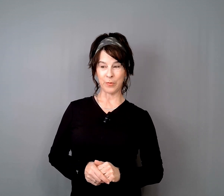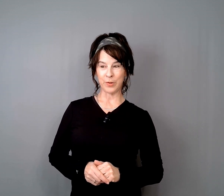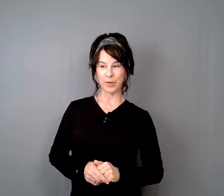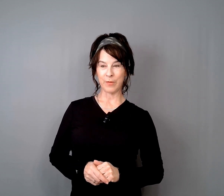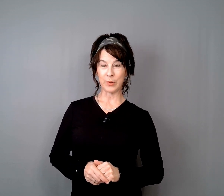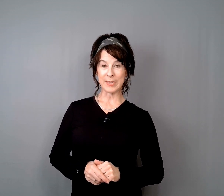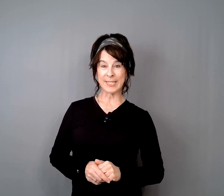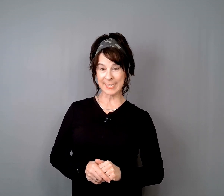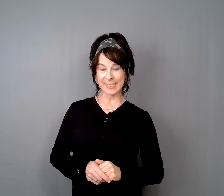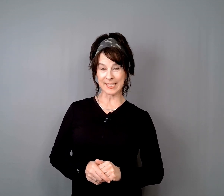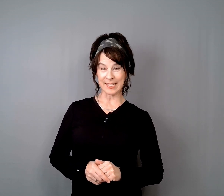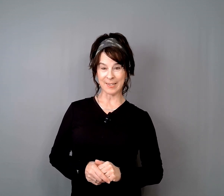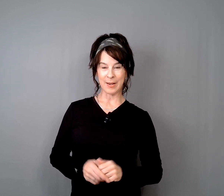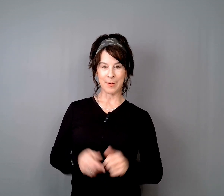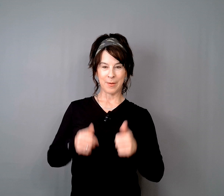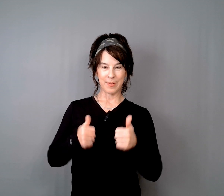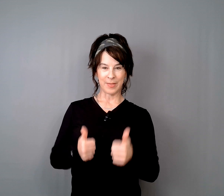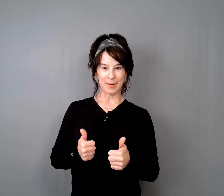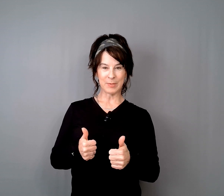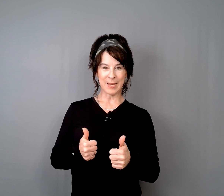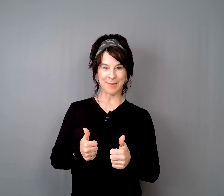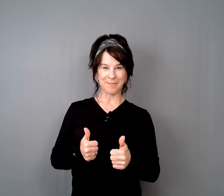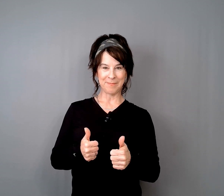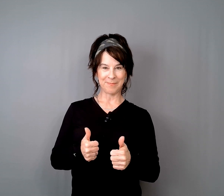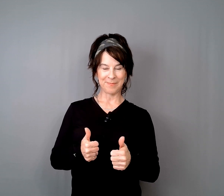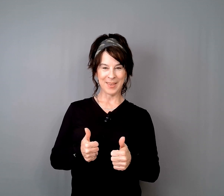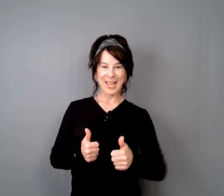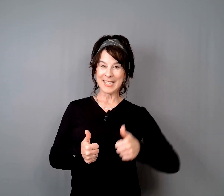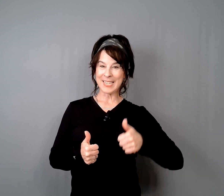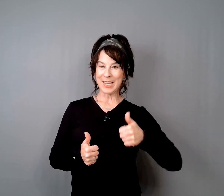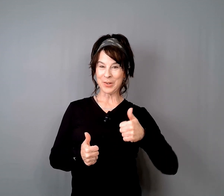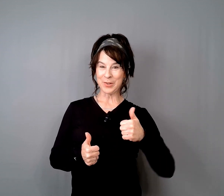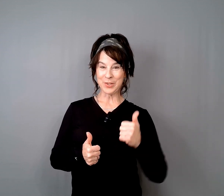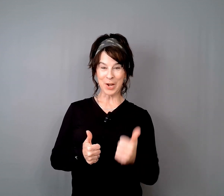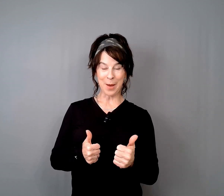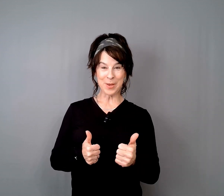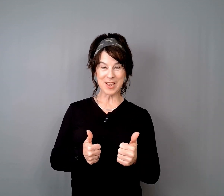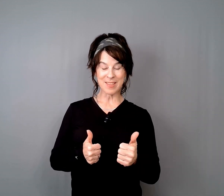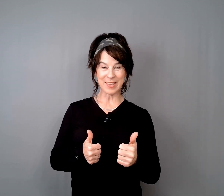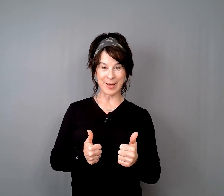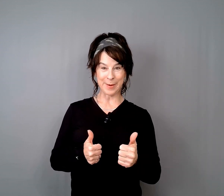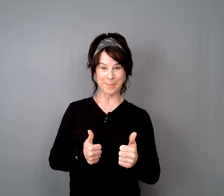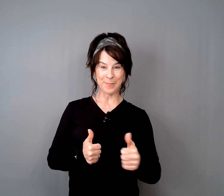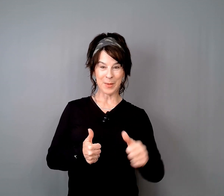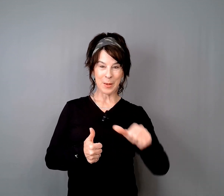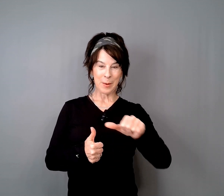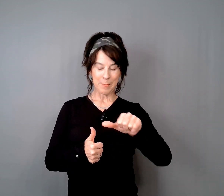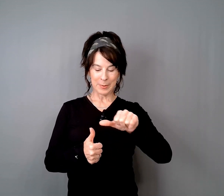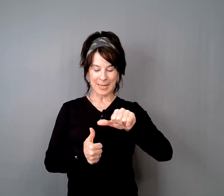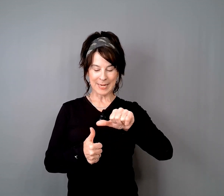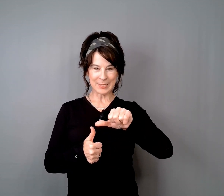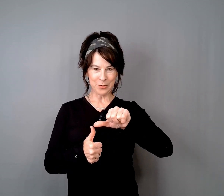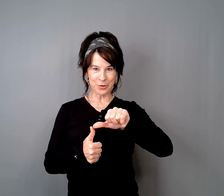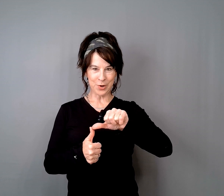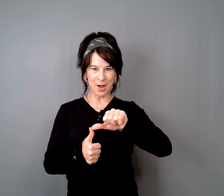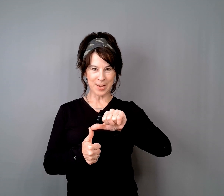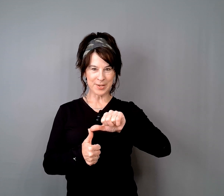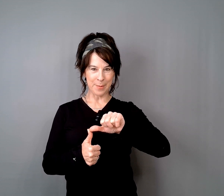removed. For distant, thumbs up. Take your dominant thumb, place on your